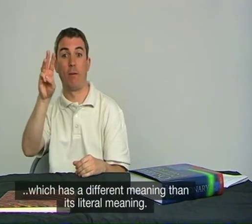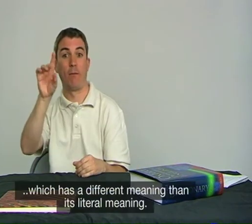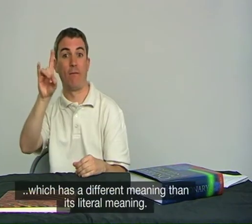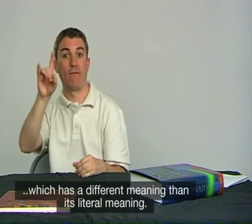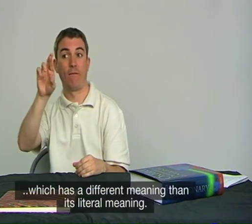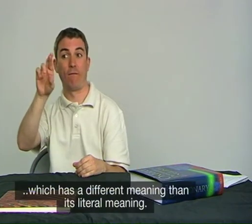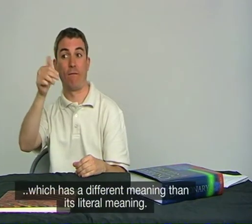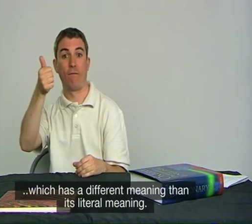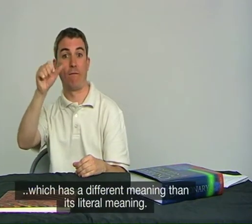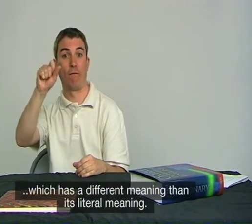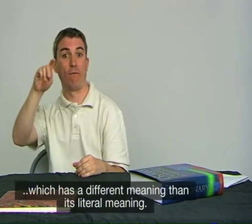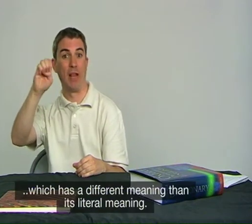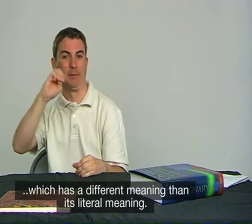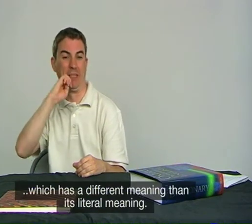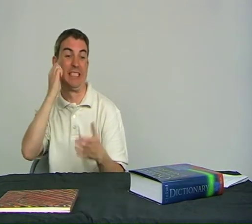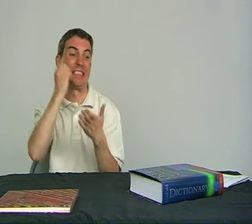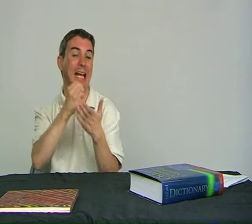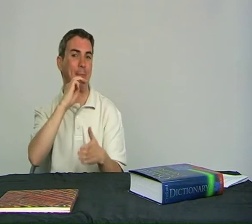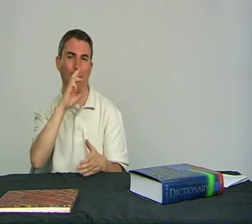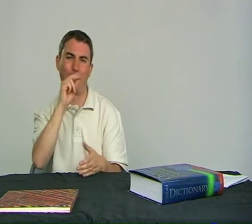meaning than its literal meaning.